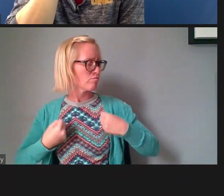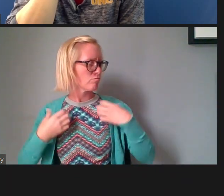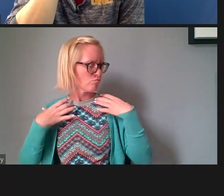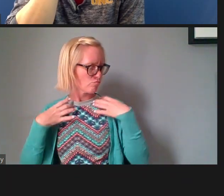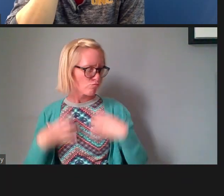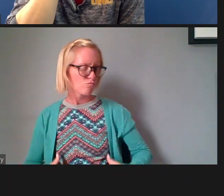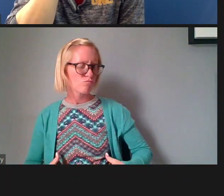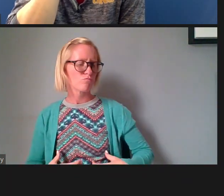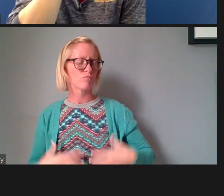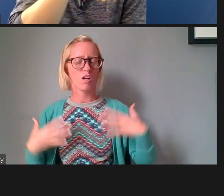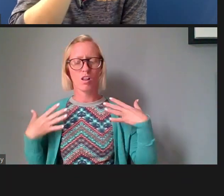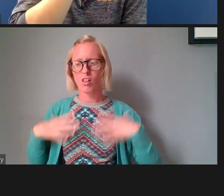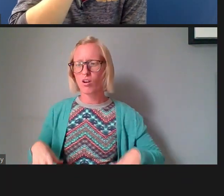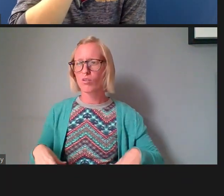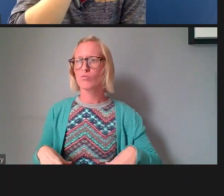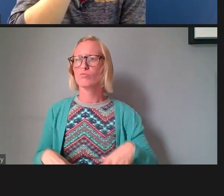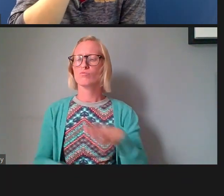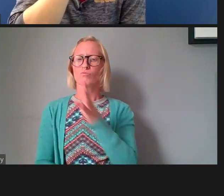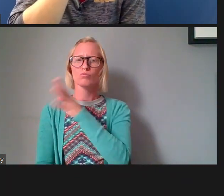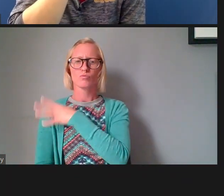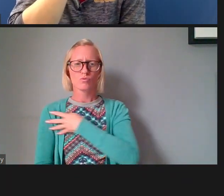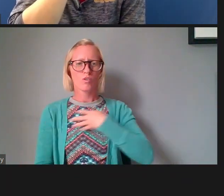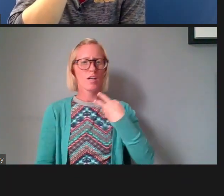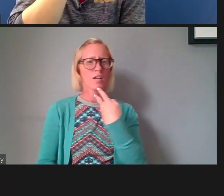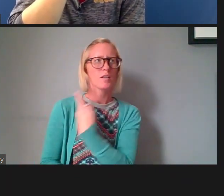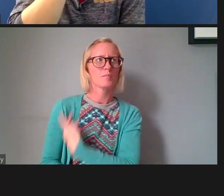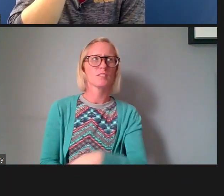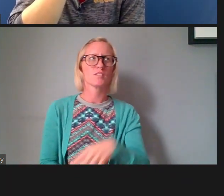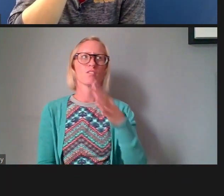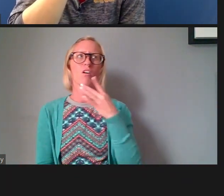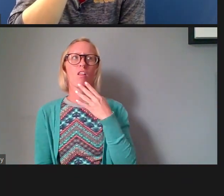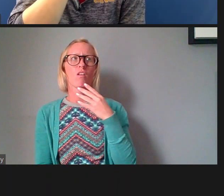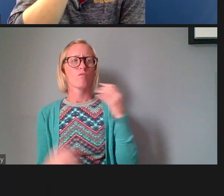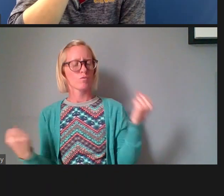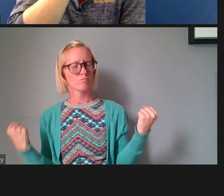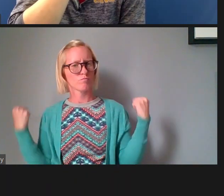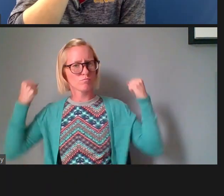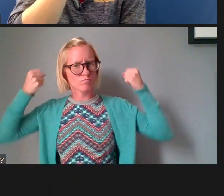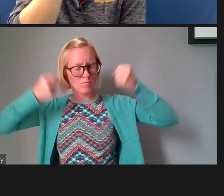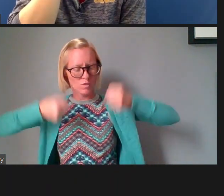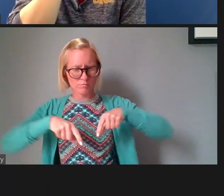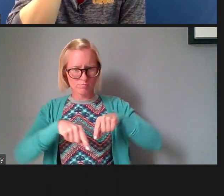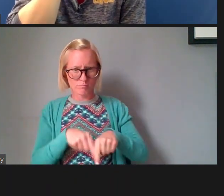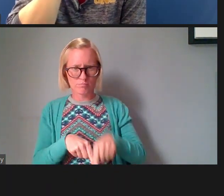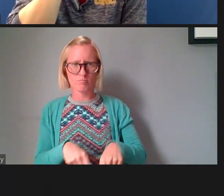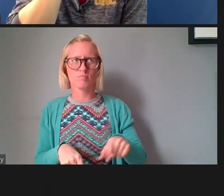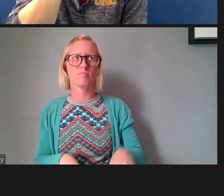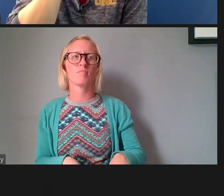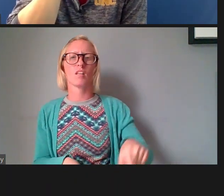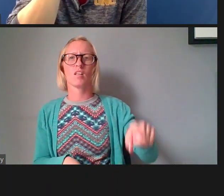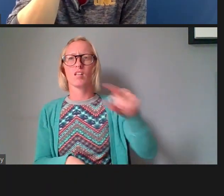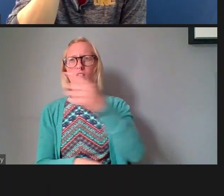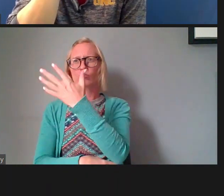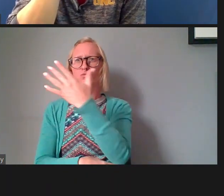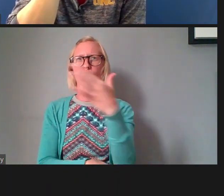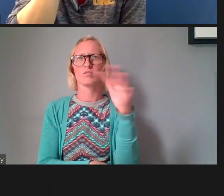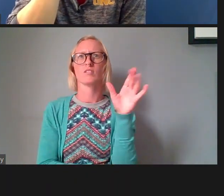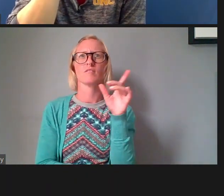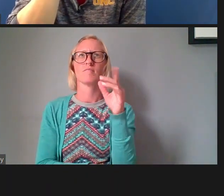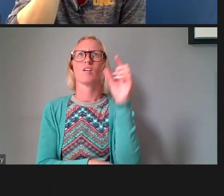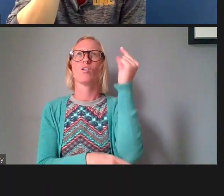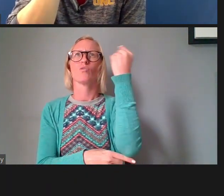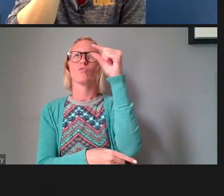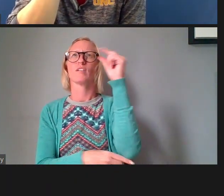badges, mottos even, stripes of color and stockings and pullovers. Their heads clustered above the trunks in the green shade,